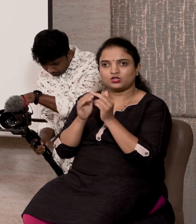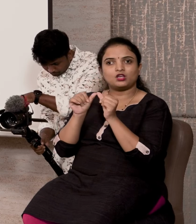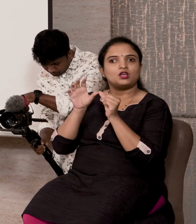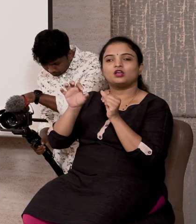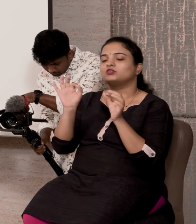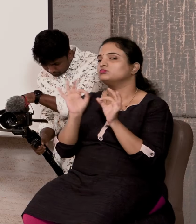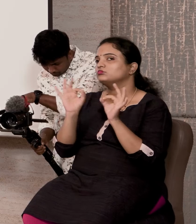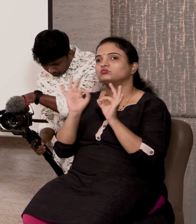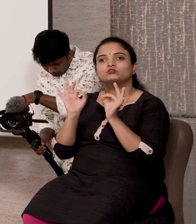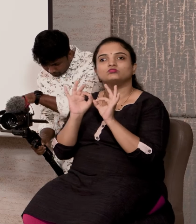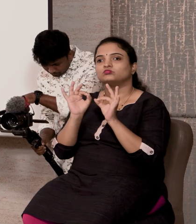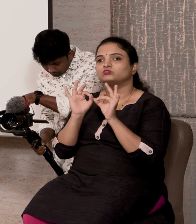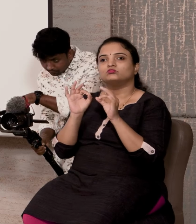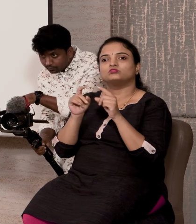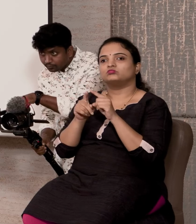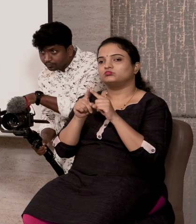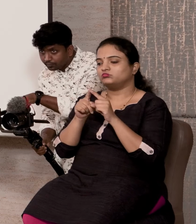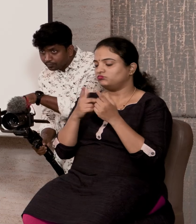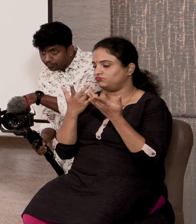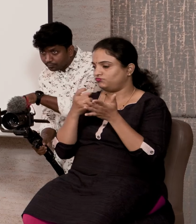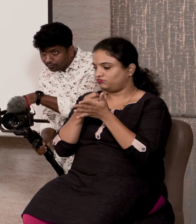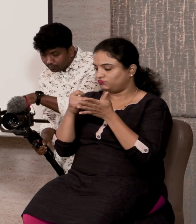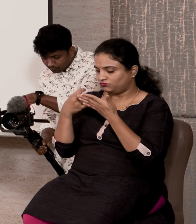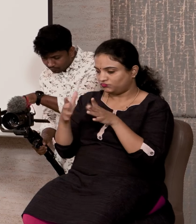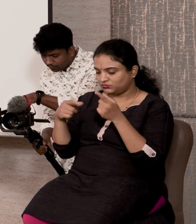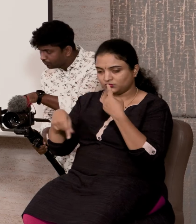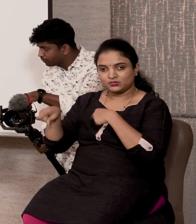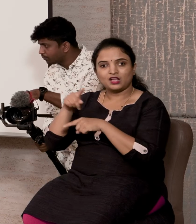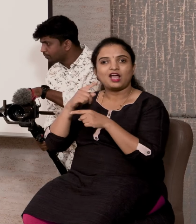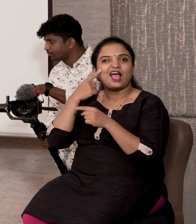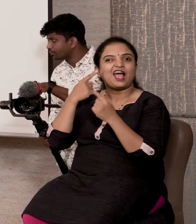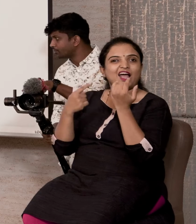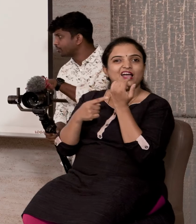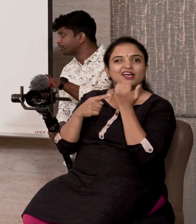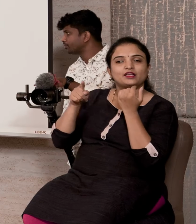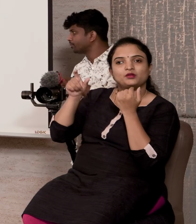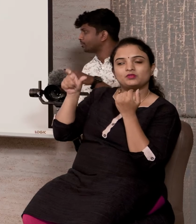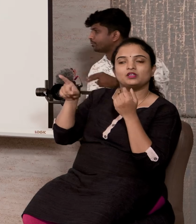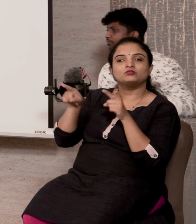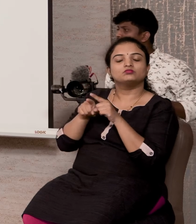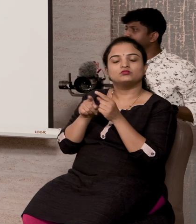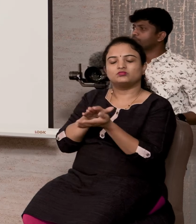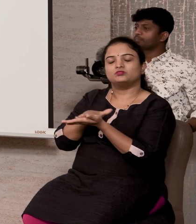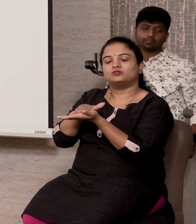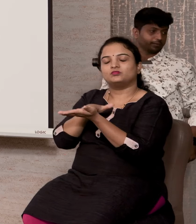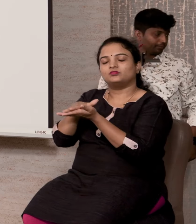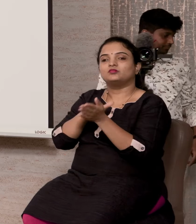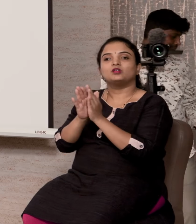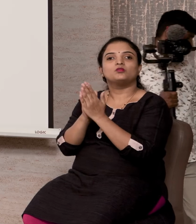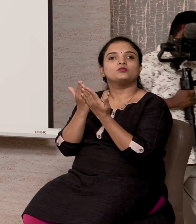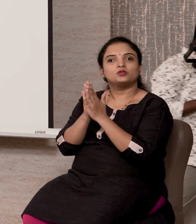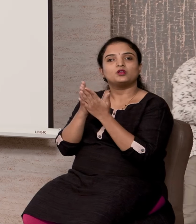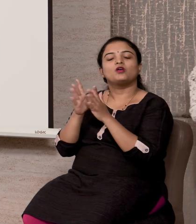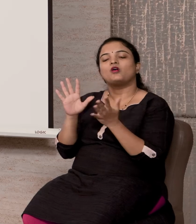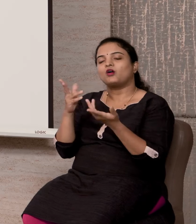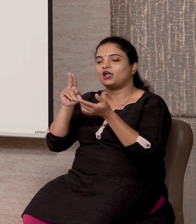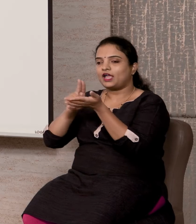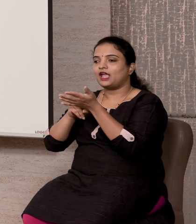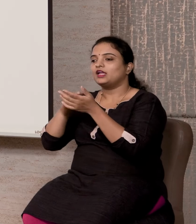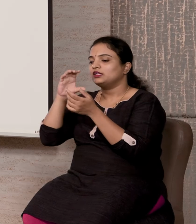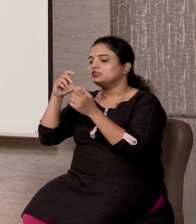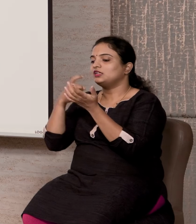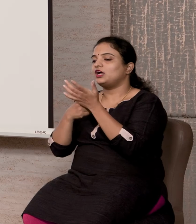IIT Delhi, there's this retired Professor Bala, who have created tactile books and NCERT books which are